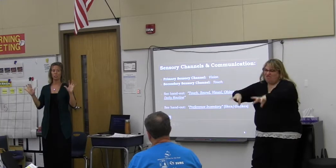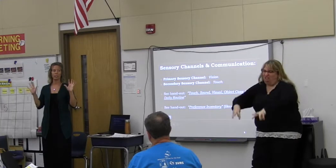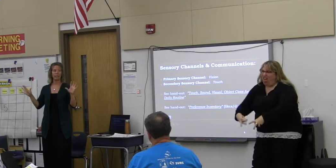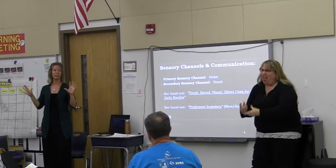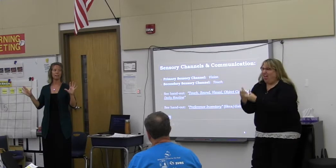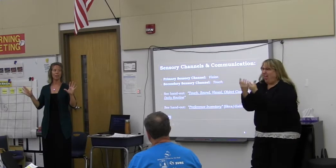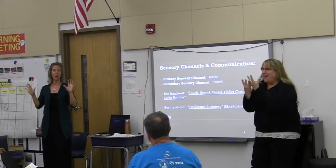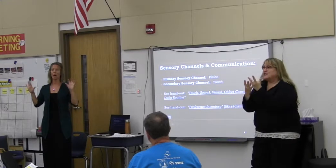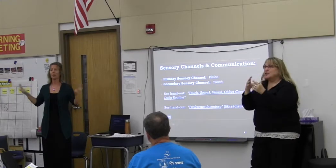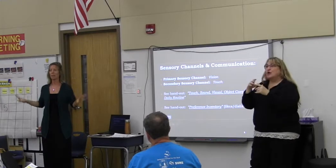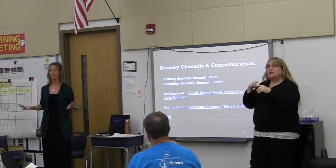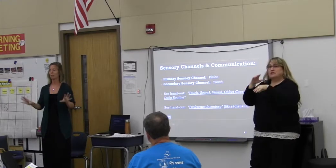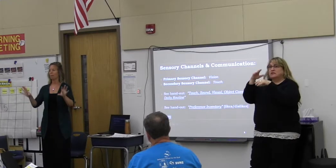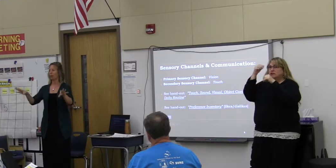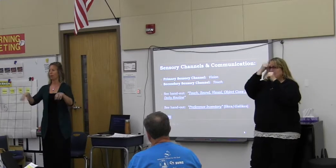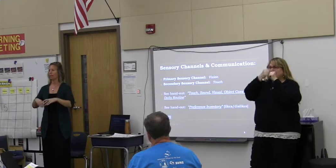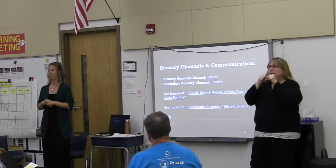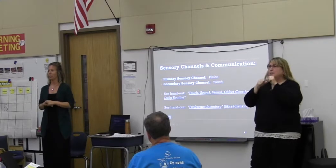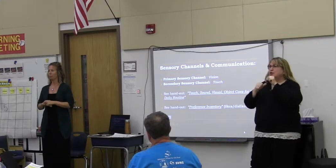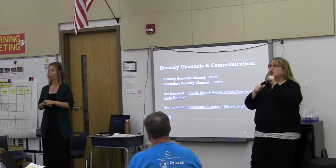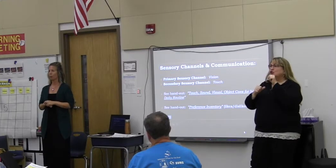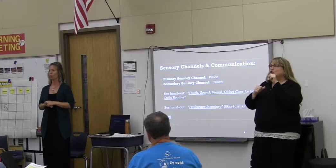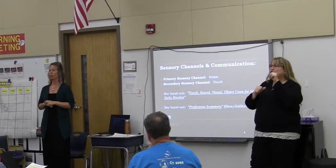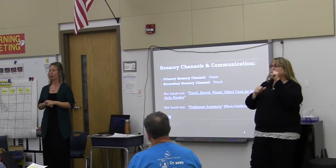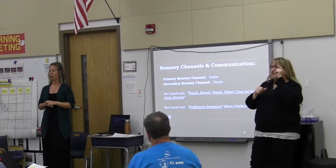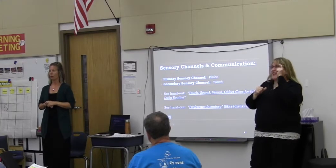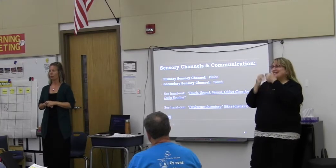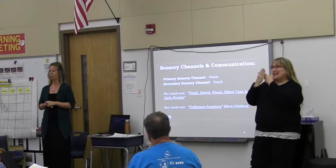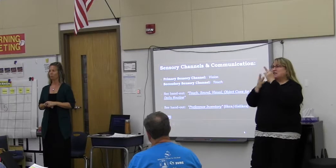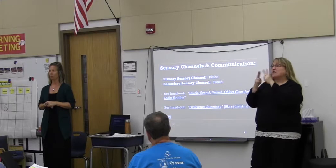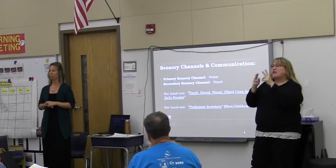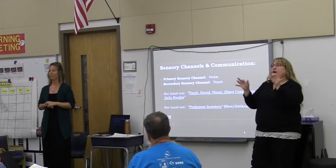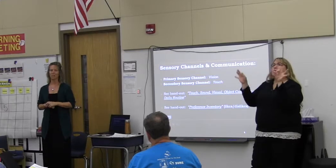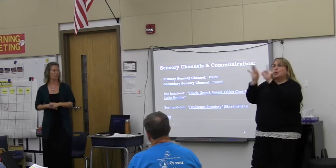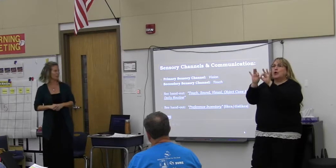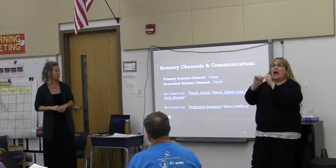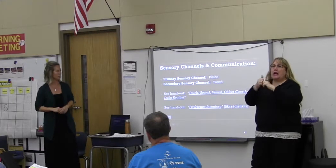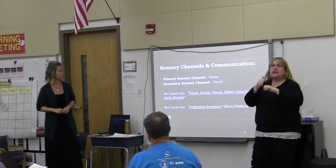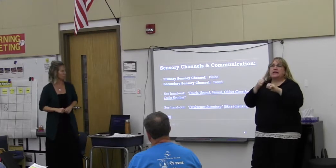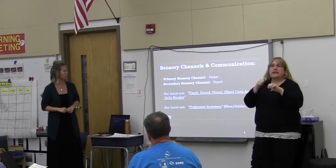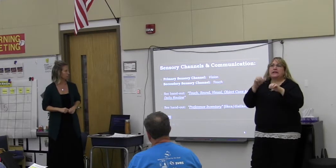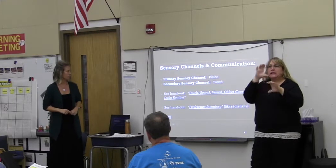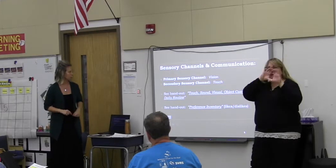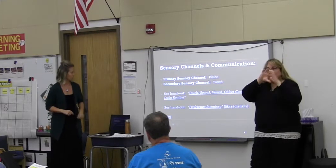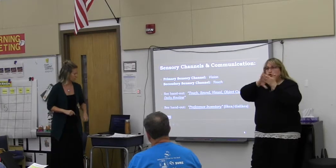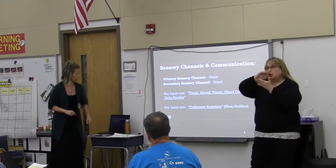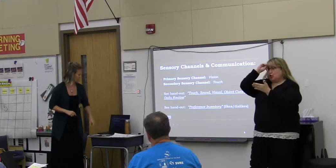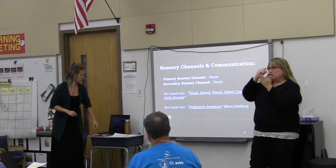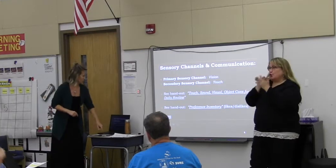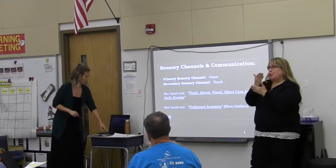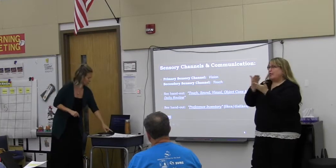that Jaden's hands are really a big way that he explores different things.